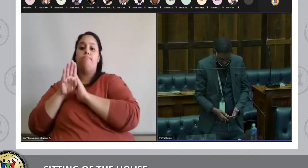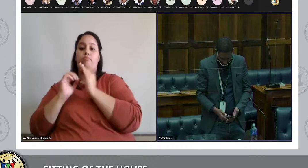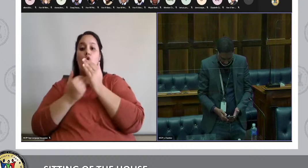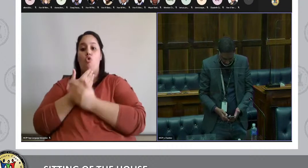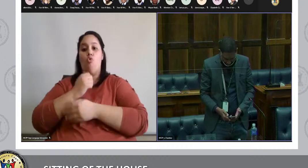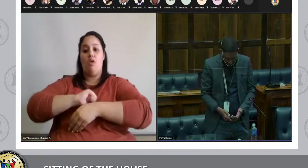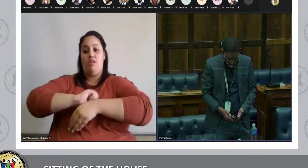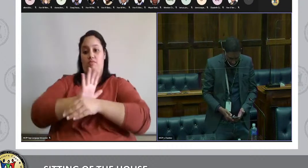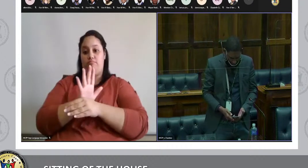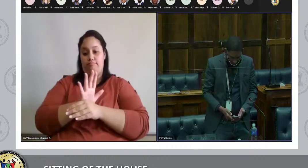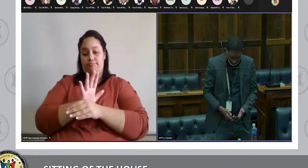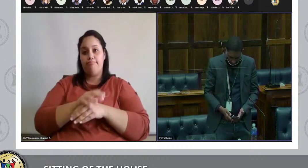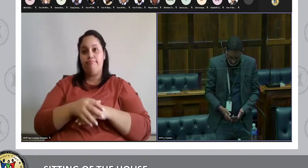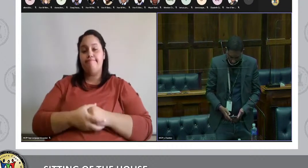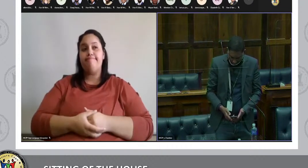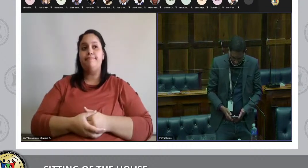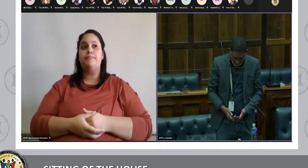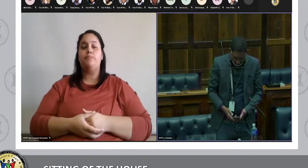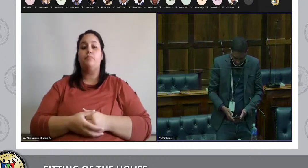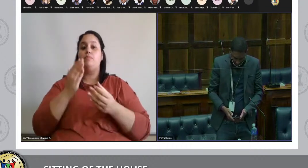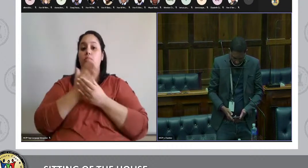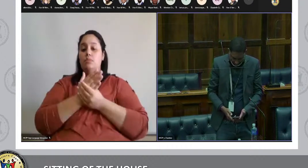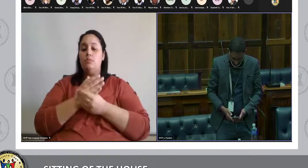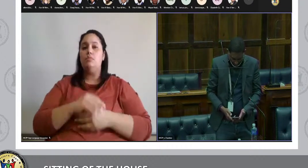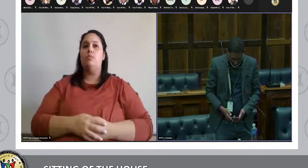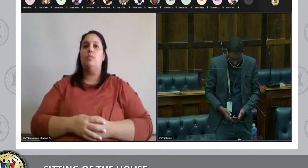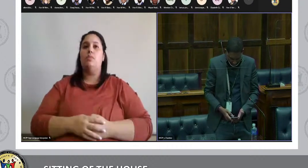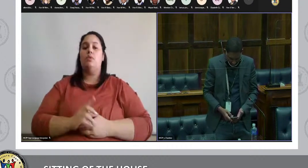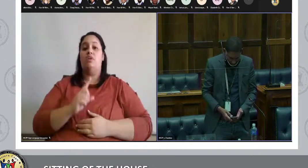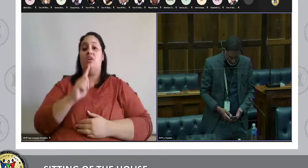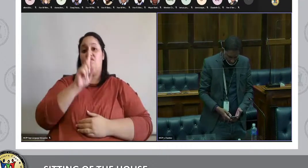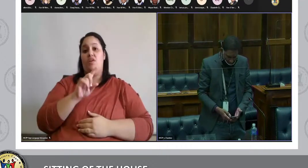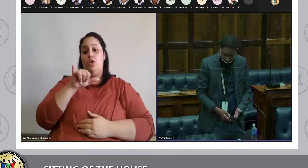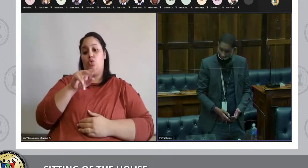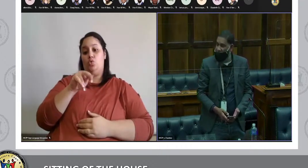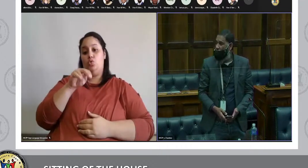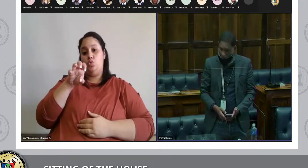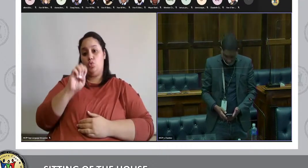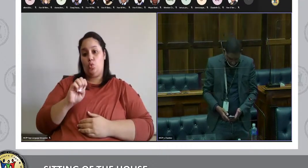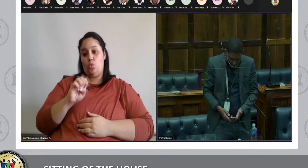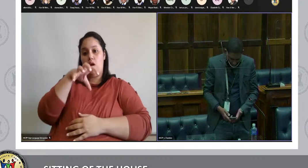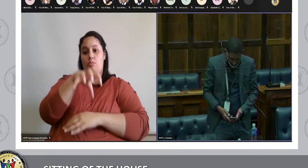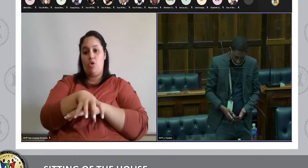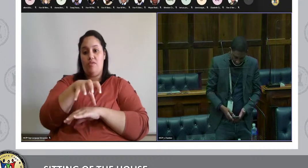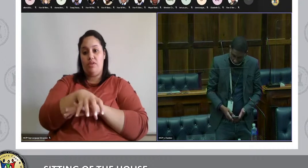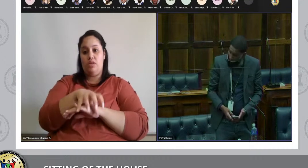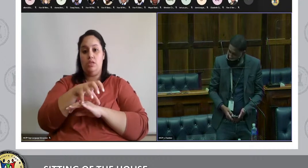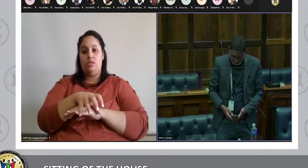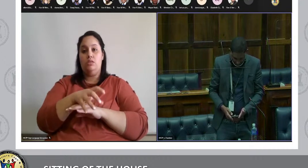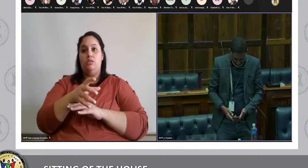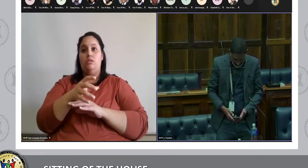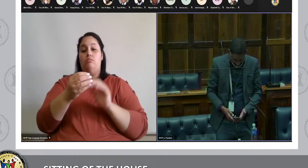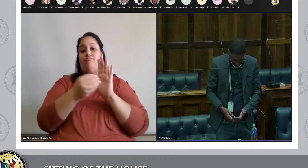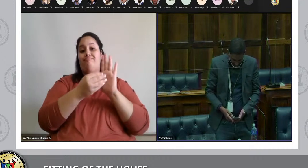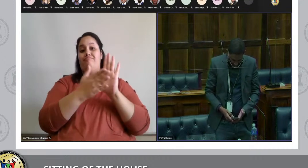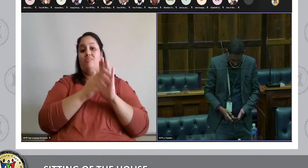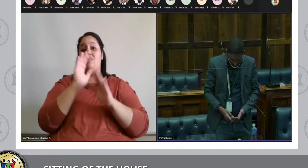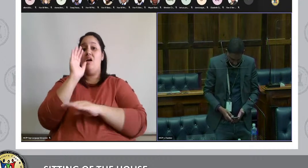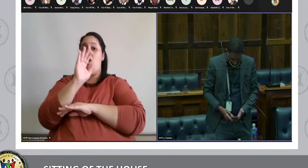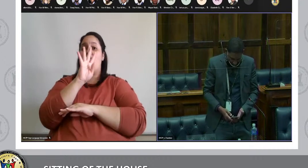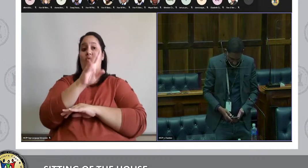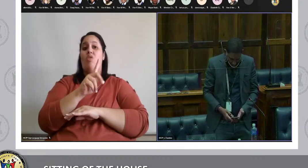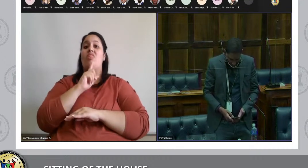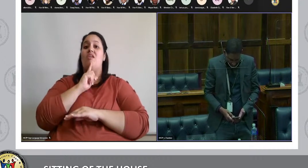infections. On the 1st of June, the province recorded just over 4,000 new infections.